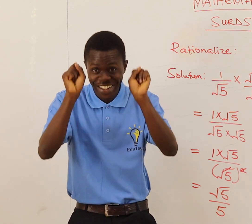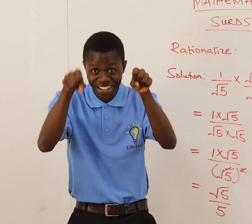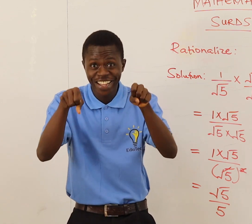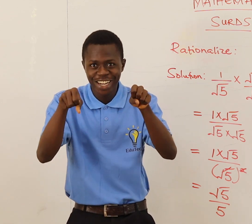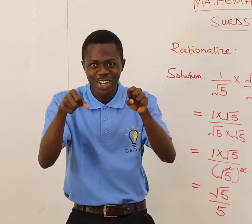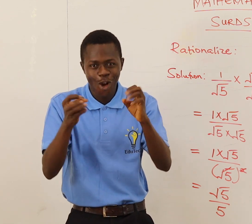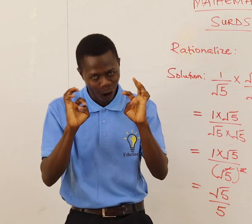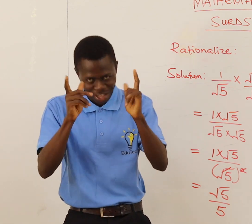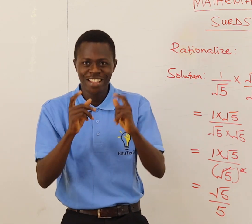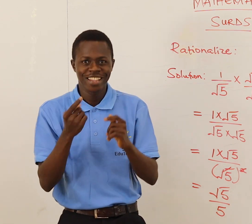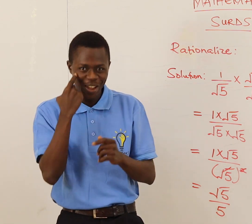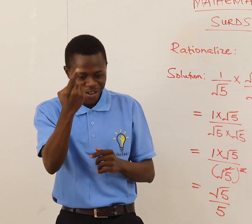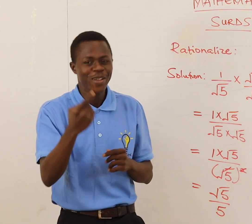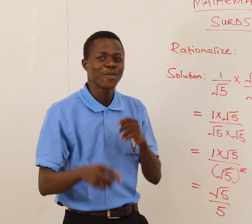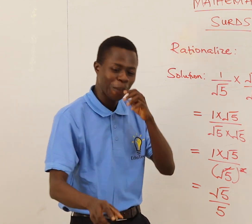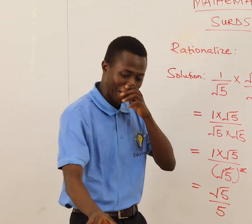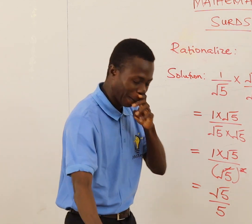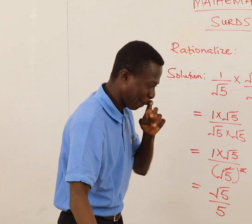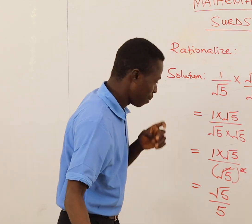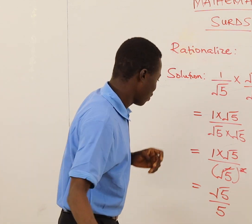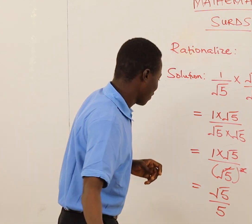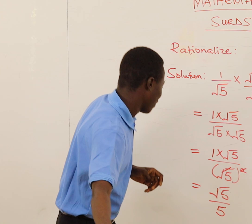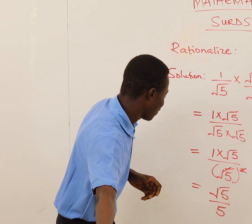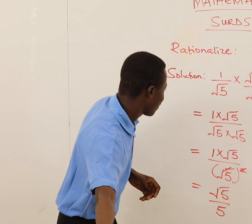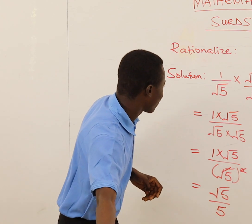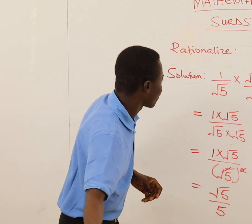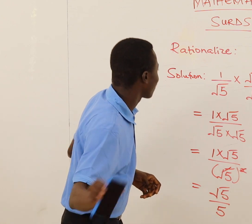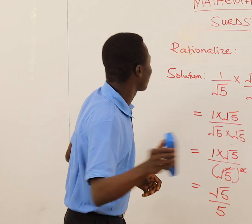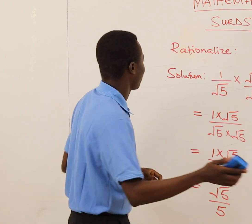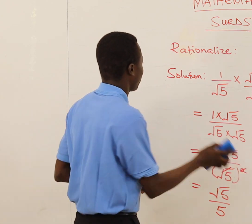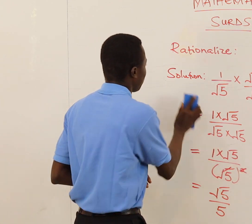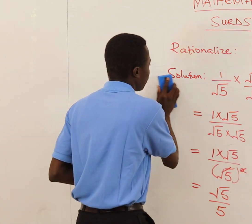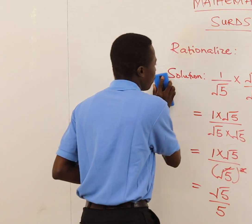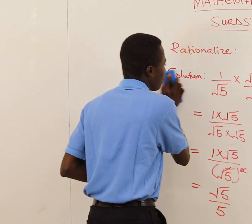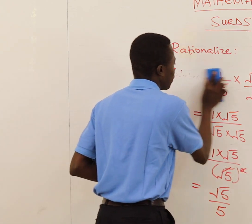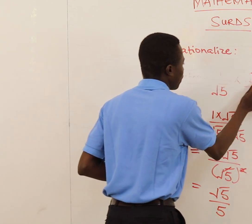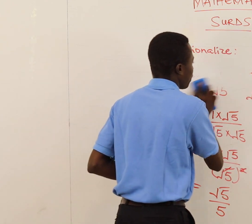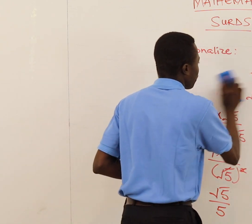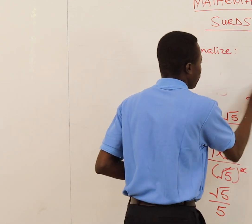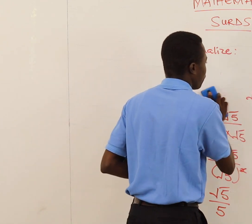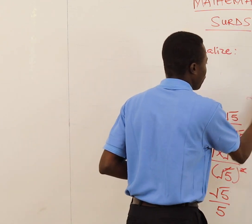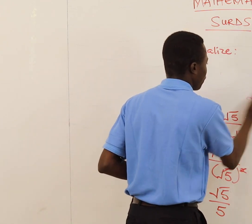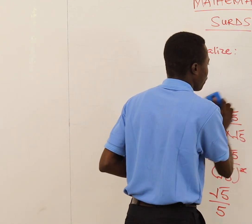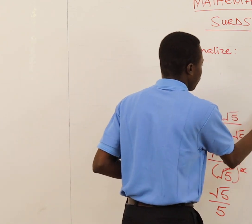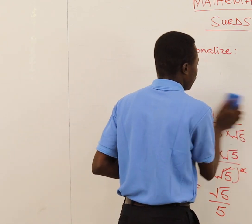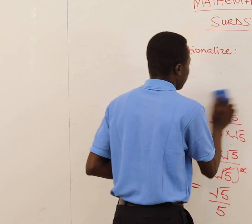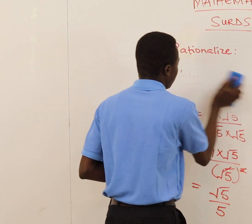We've been able to learn how to rationalize the surd or the denominator of a surd. So